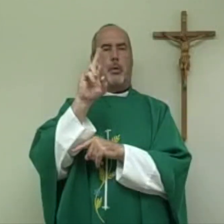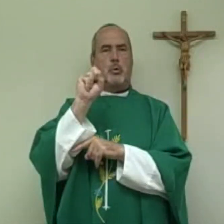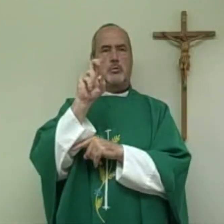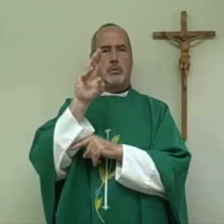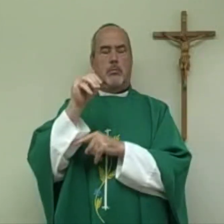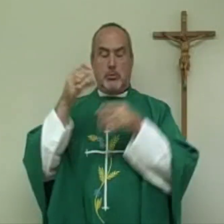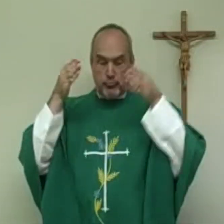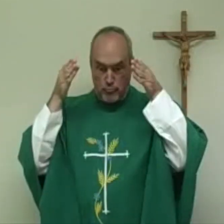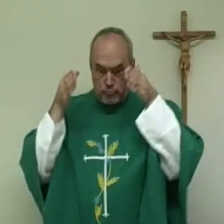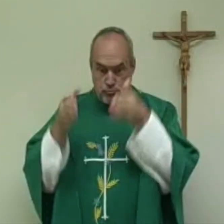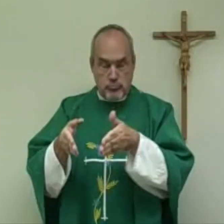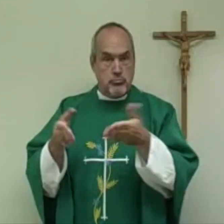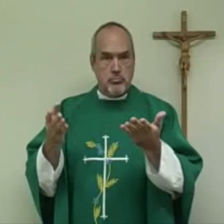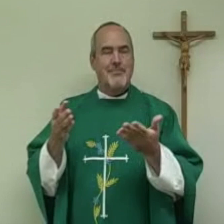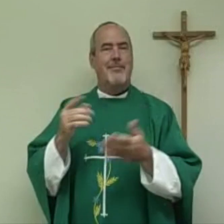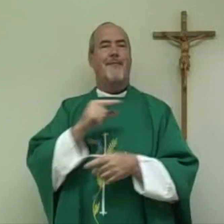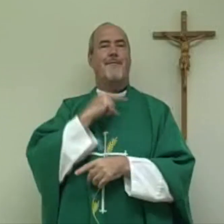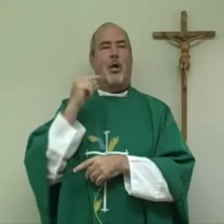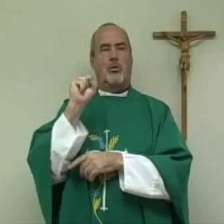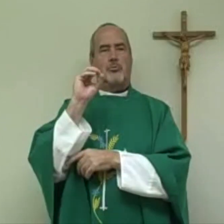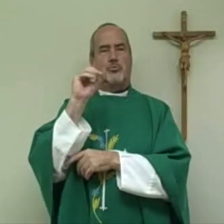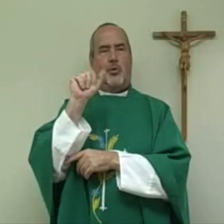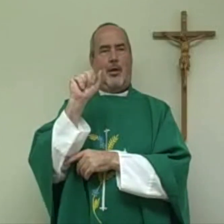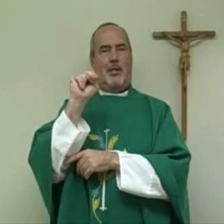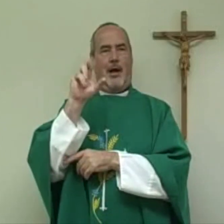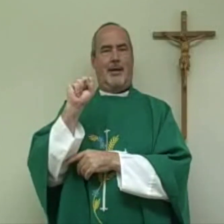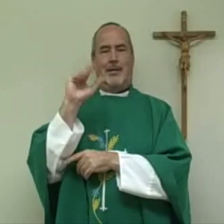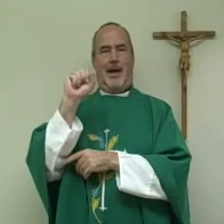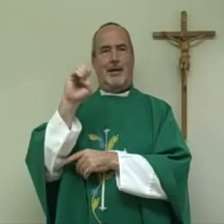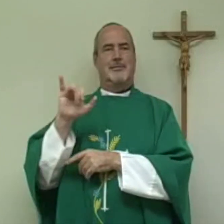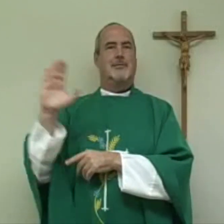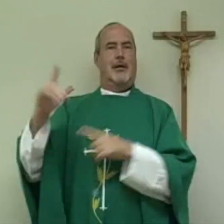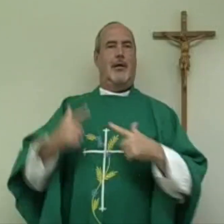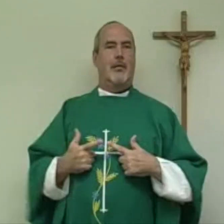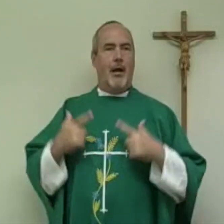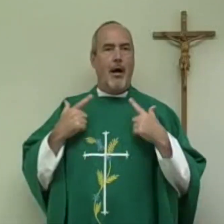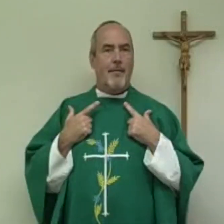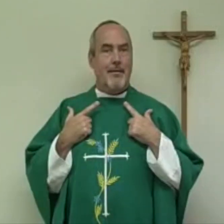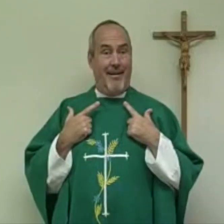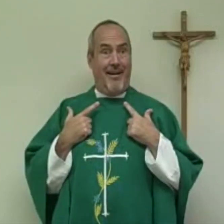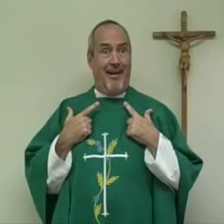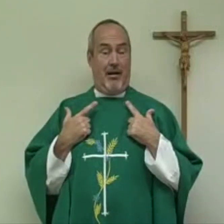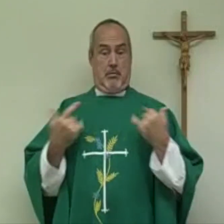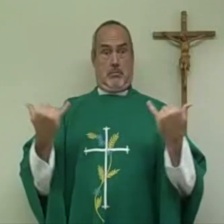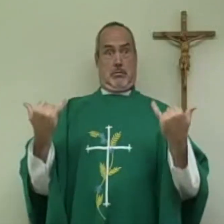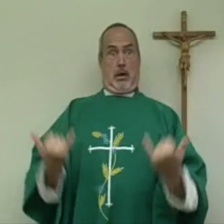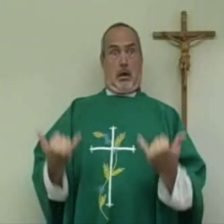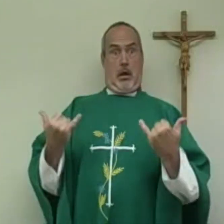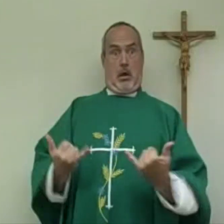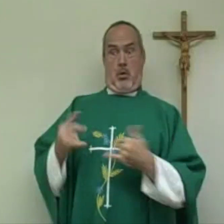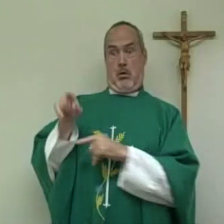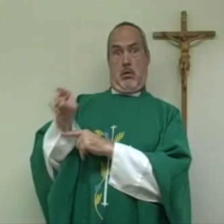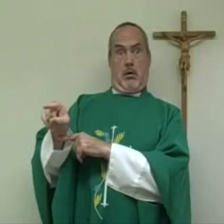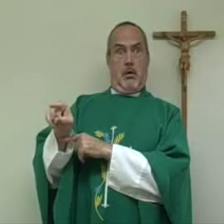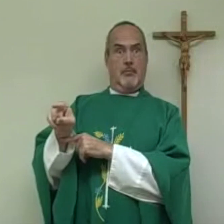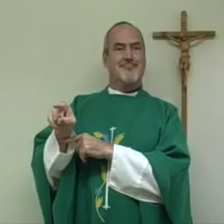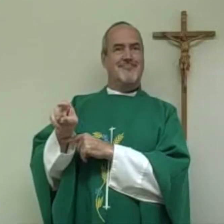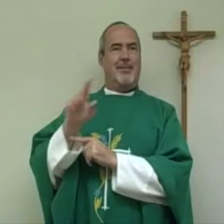And that's a church plus a museum that focuses on the life of Father Solanus Casey.